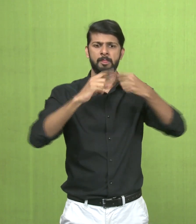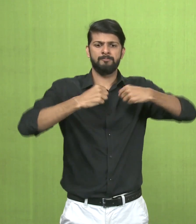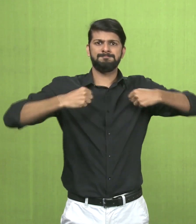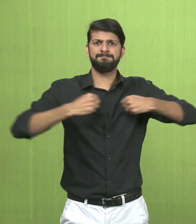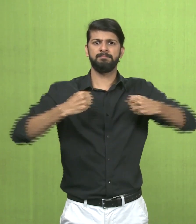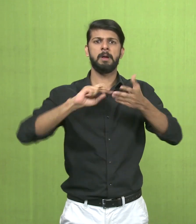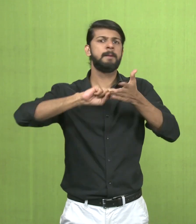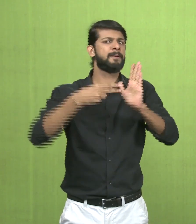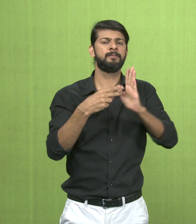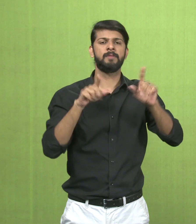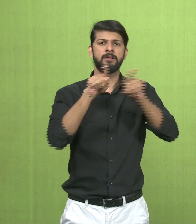next, space;